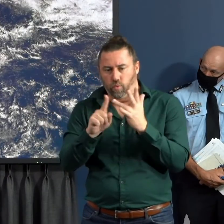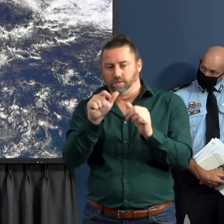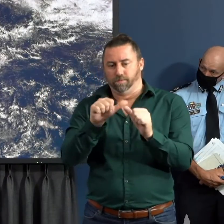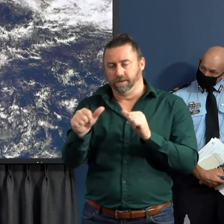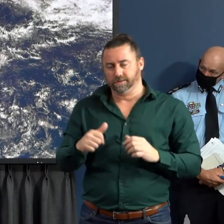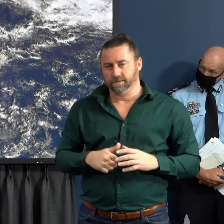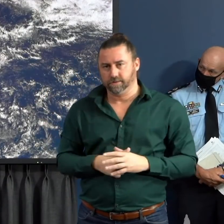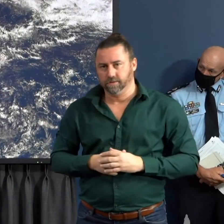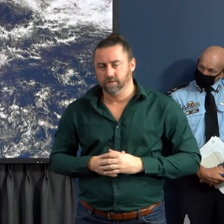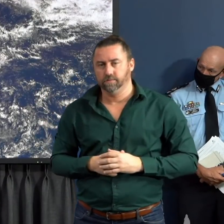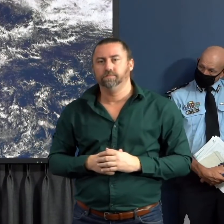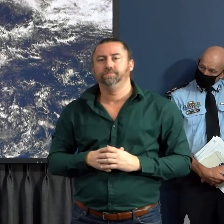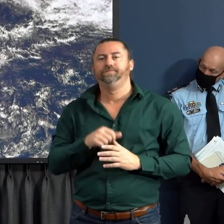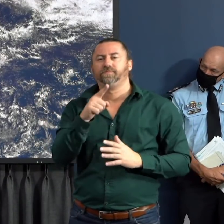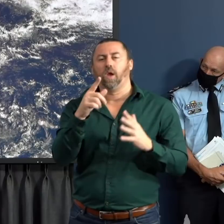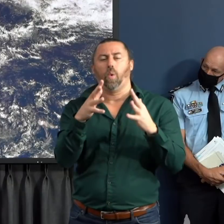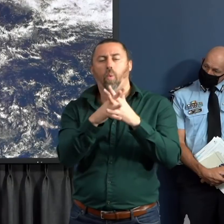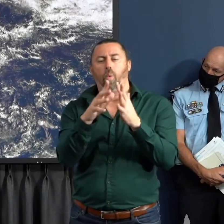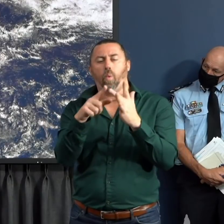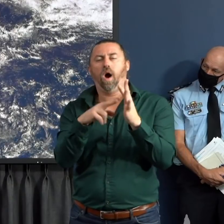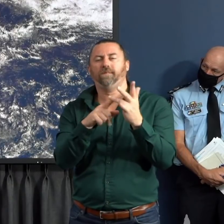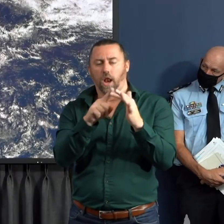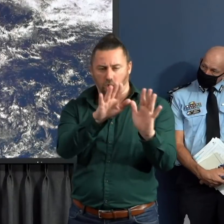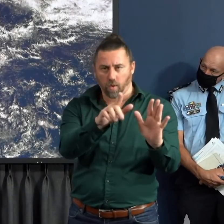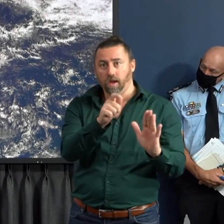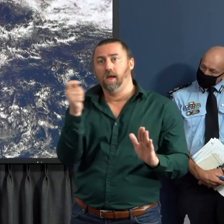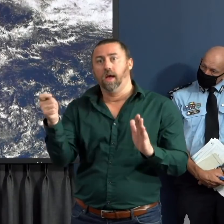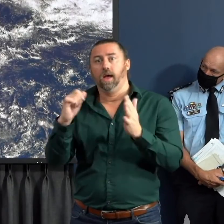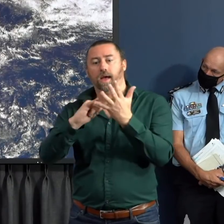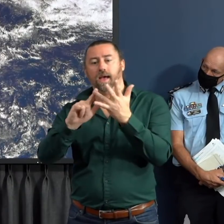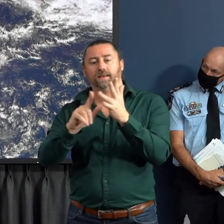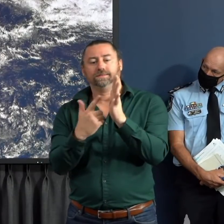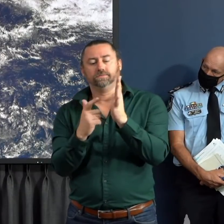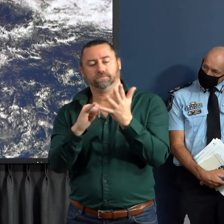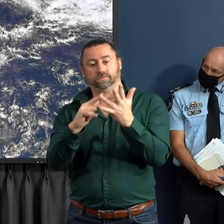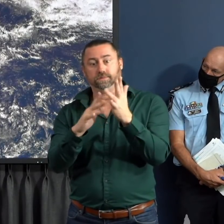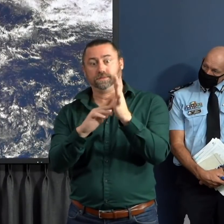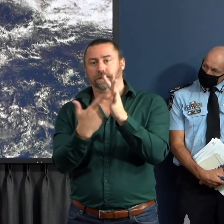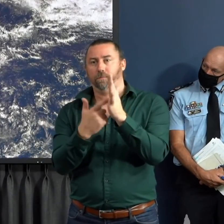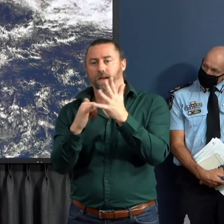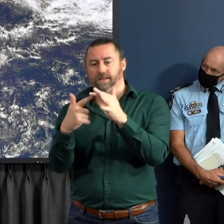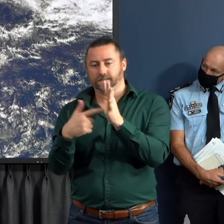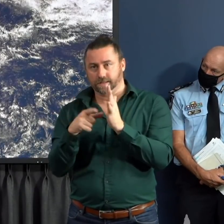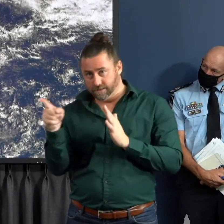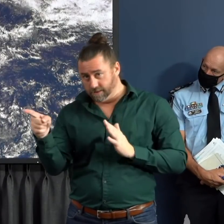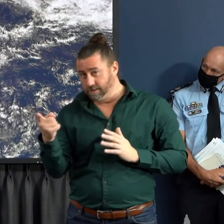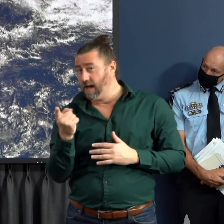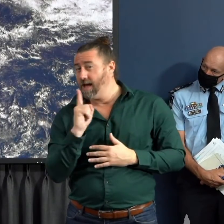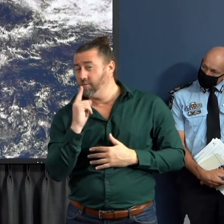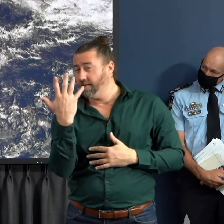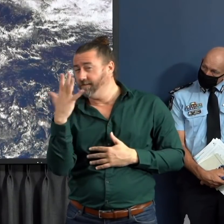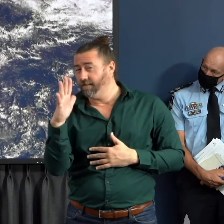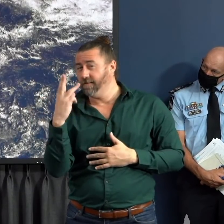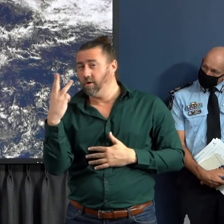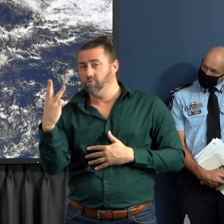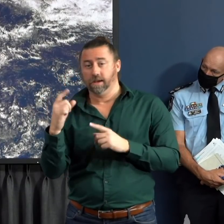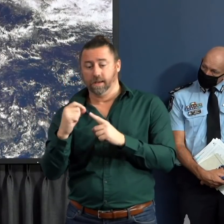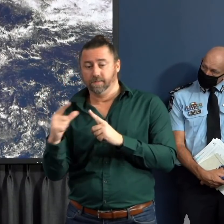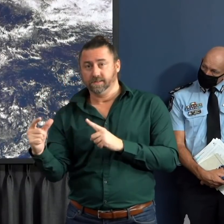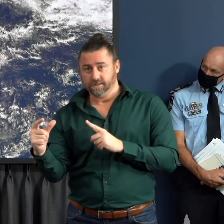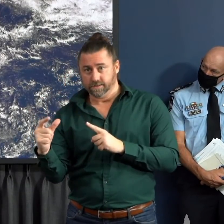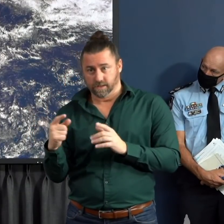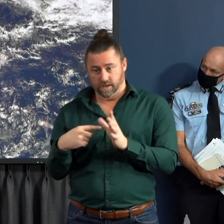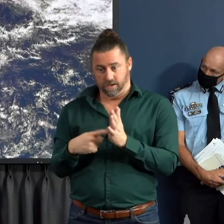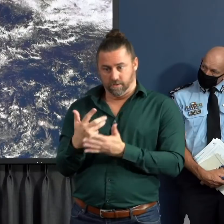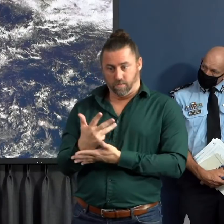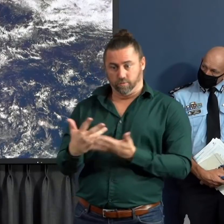to a couple of the other dams, as mentioned, Somerset Dam is at 153% as at 9:30